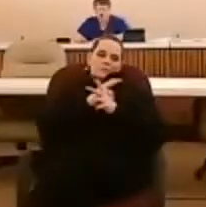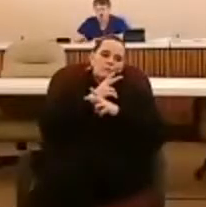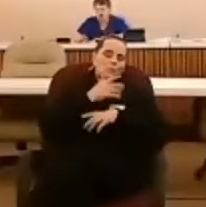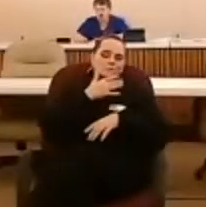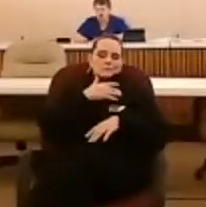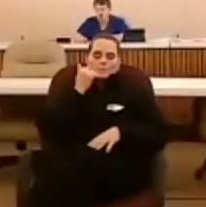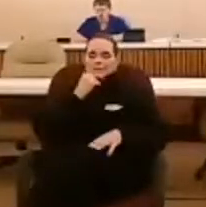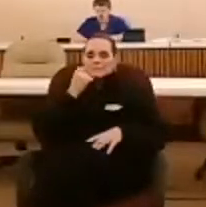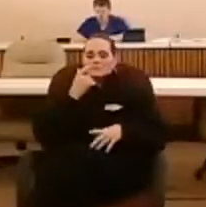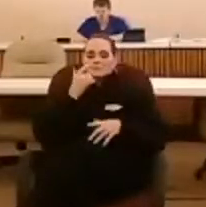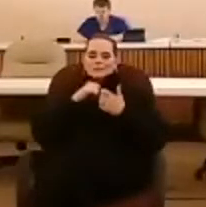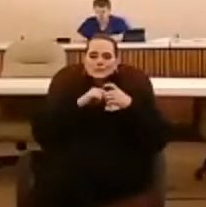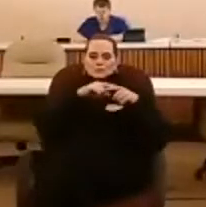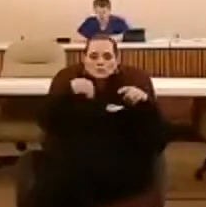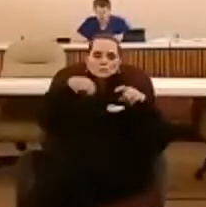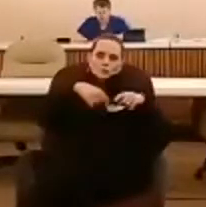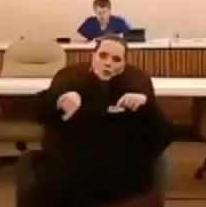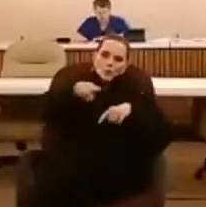circles. But